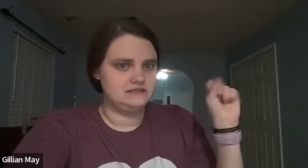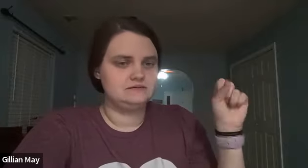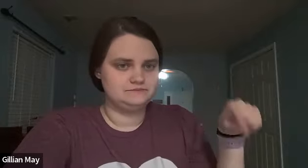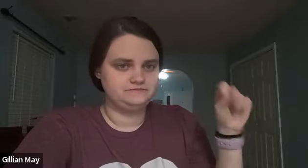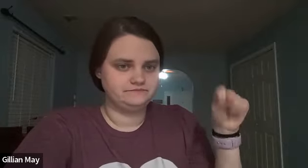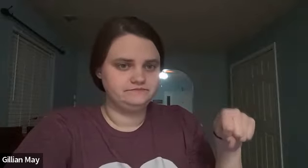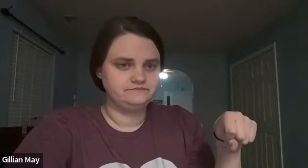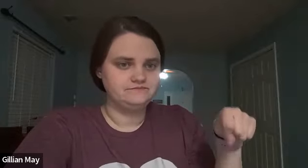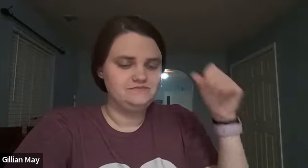yes.